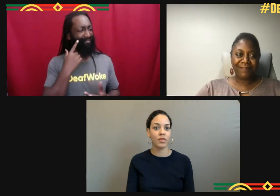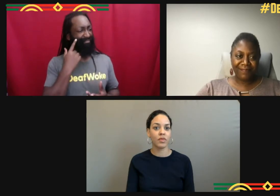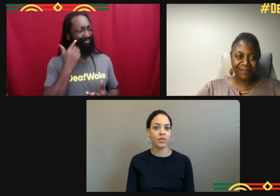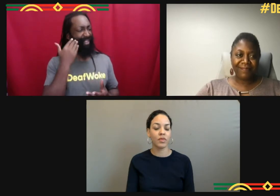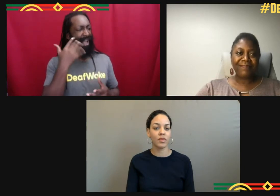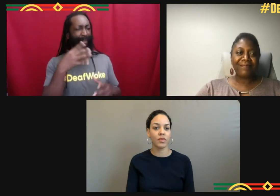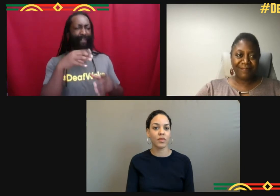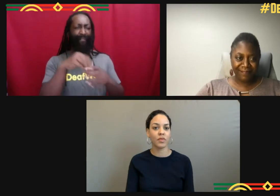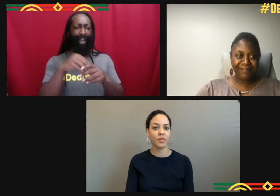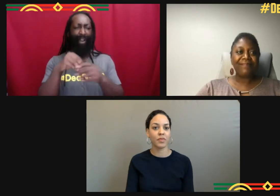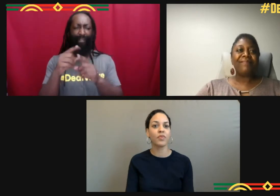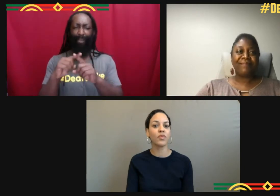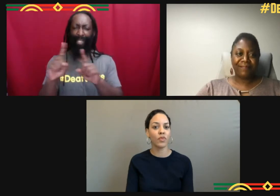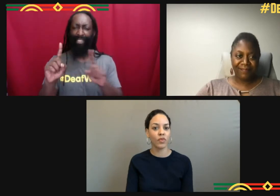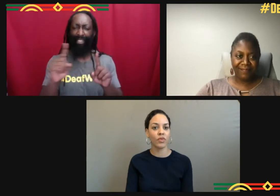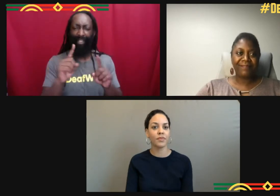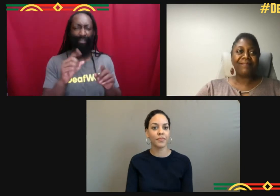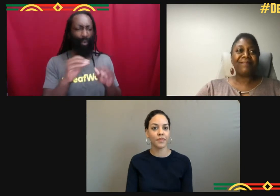So that's what it feels like.